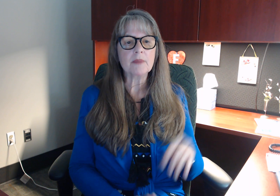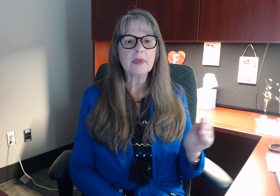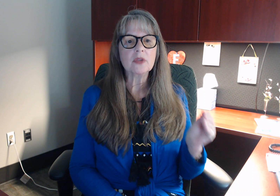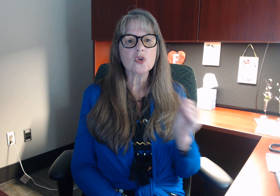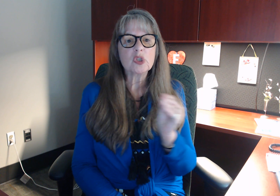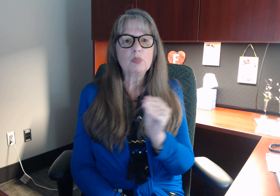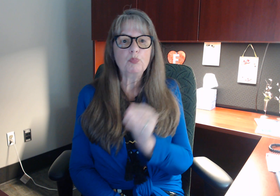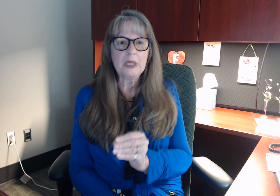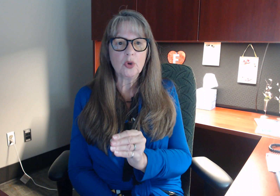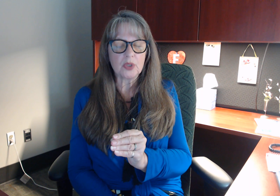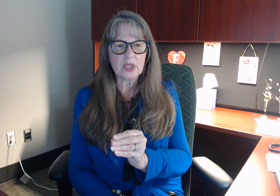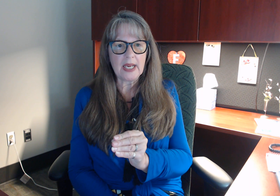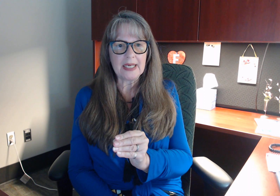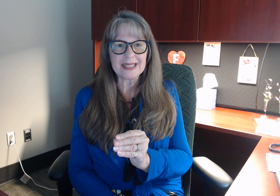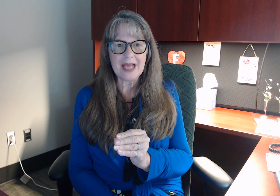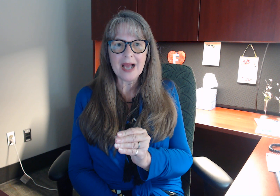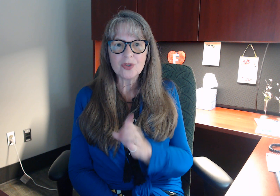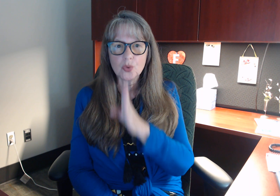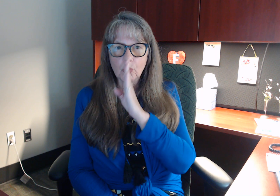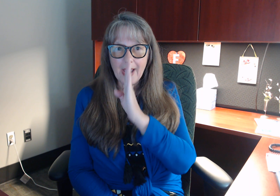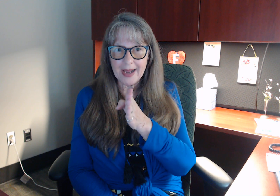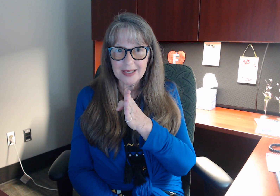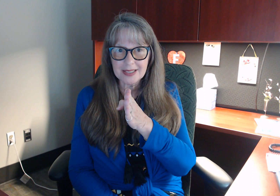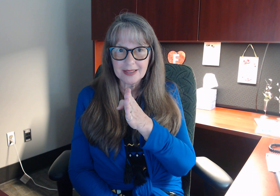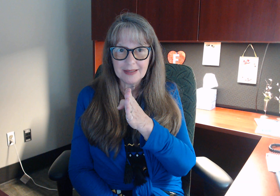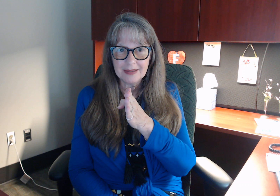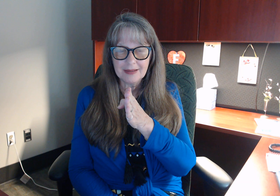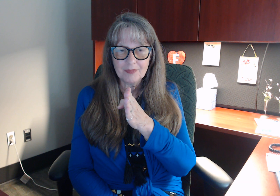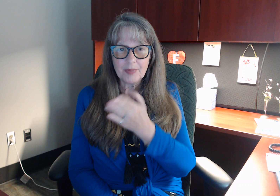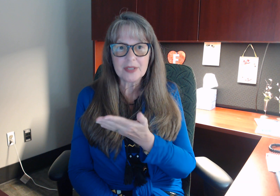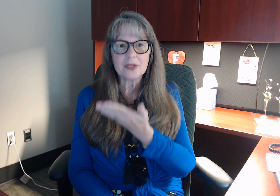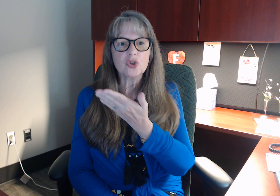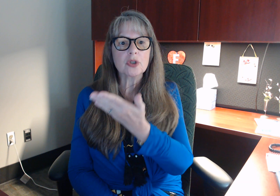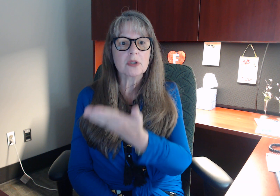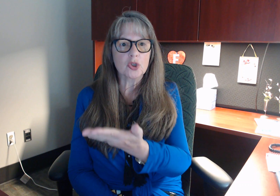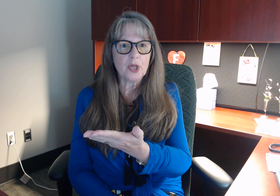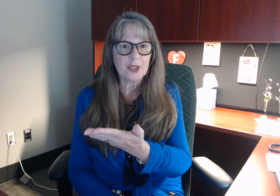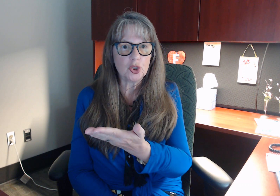that the speaker's saying. It's not direct, but it's a suggestion.